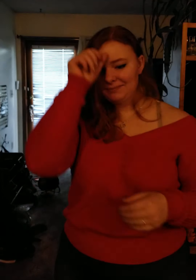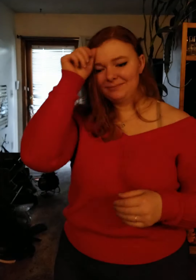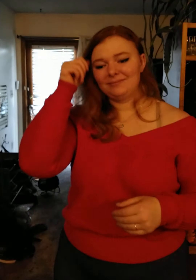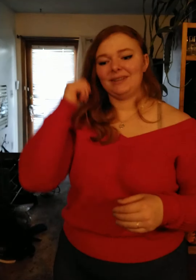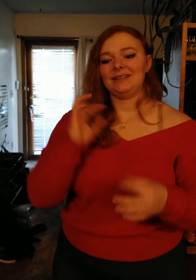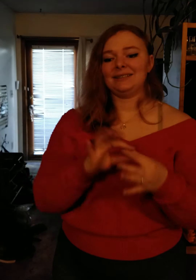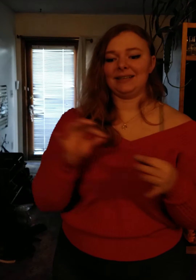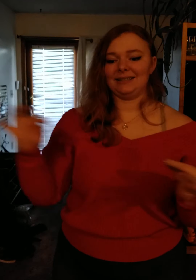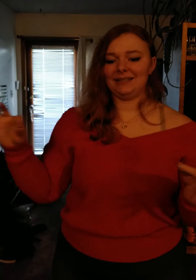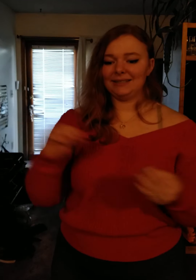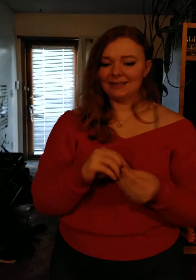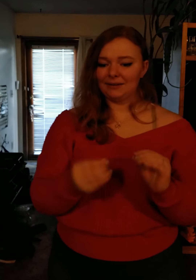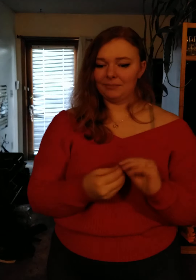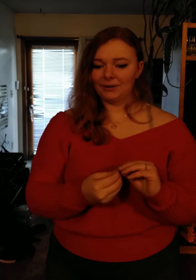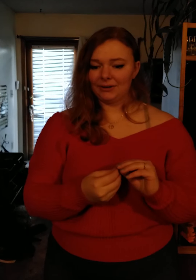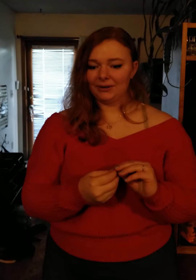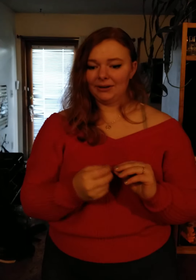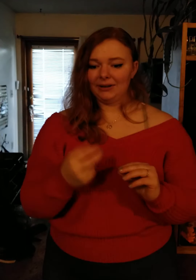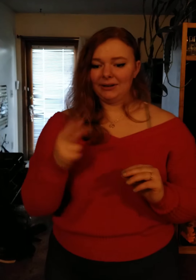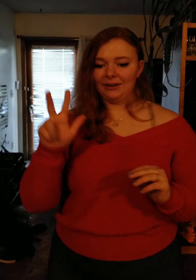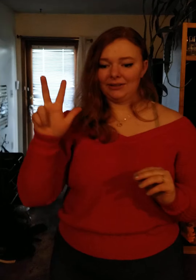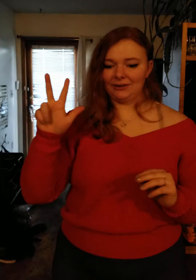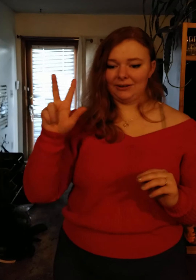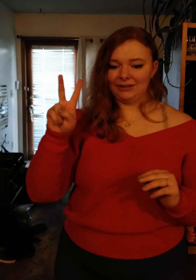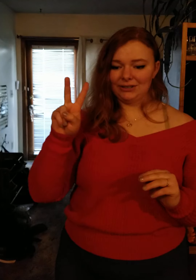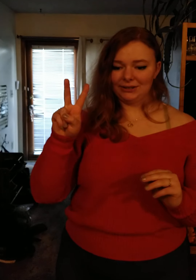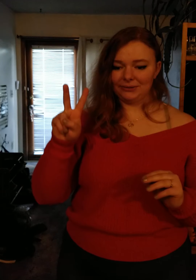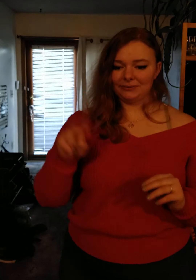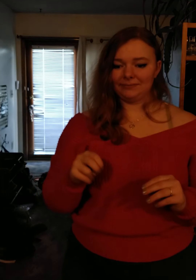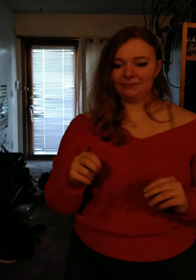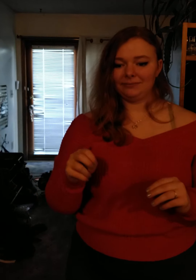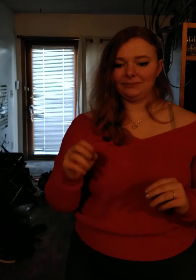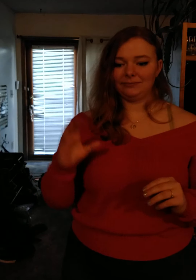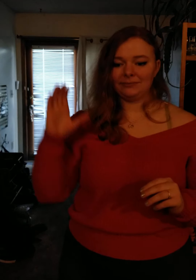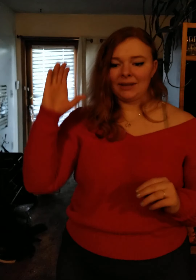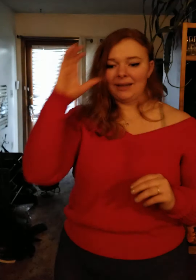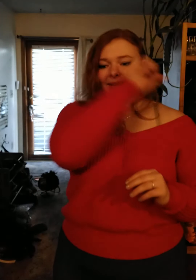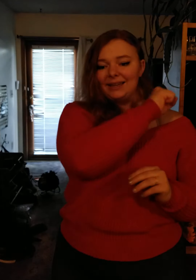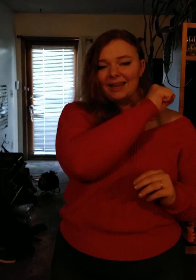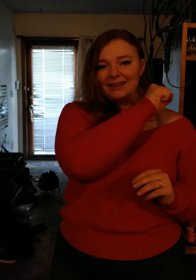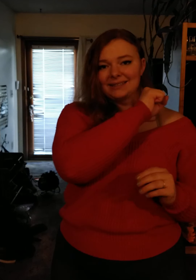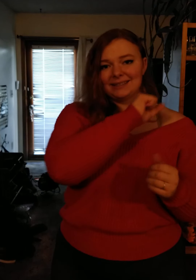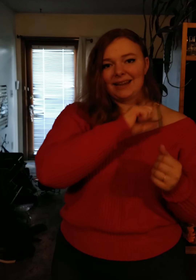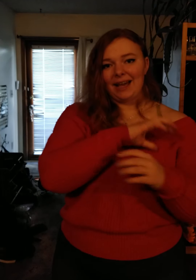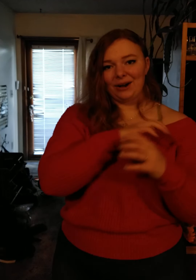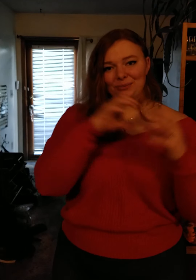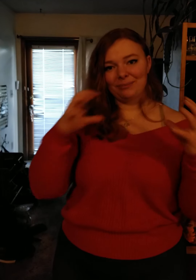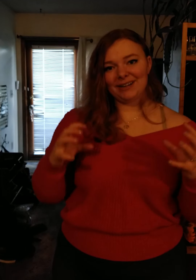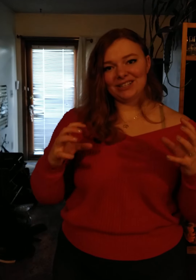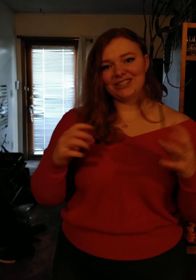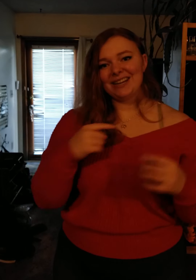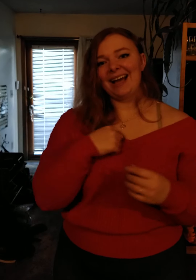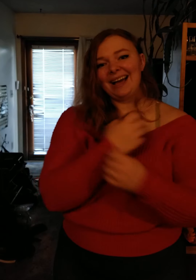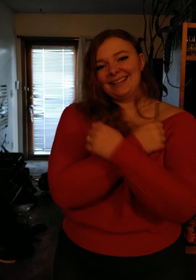27. Sentence number 32. Guess how much I